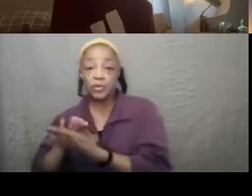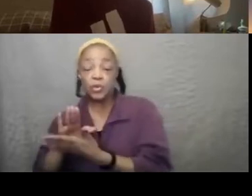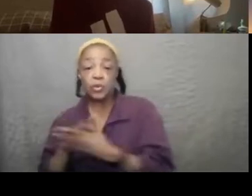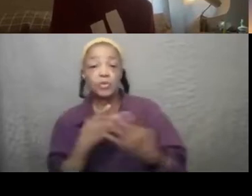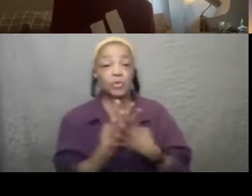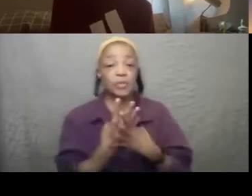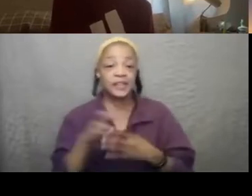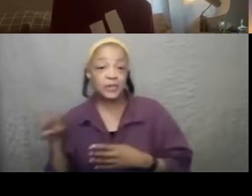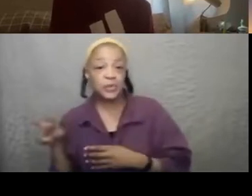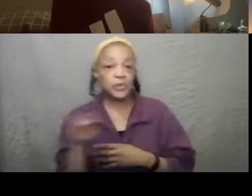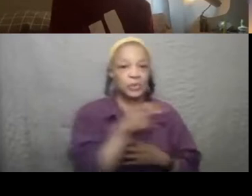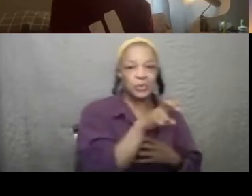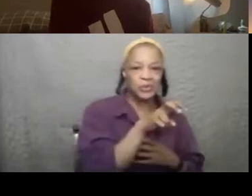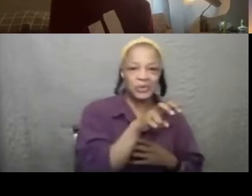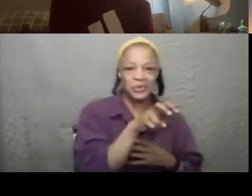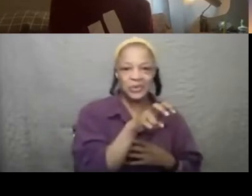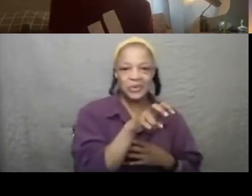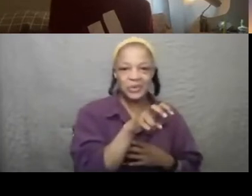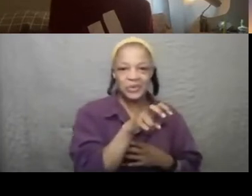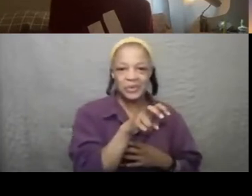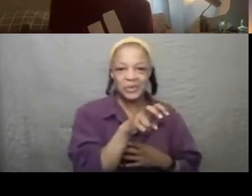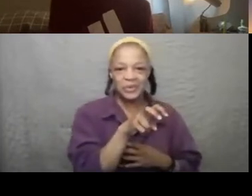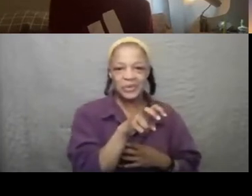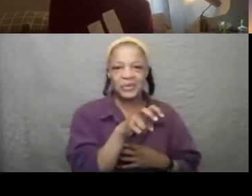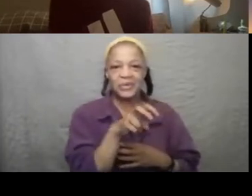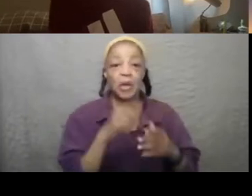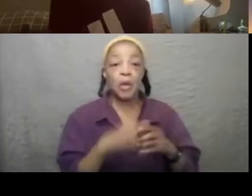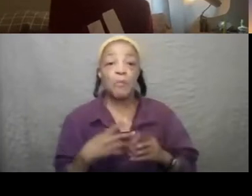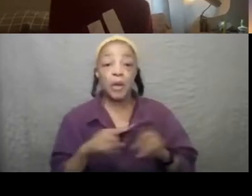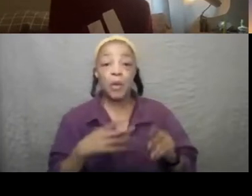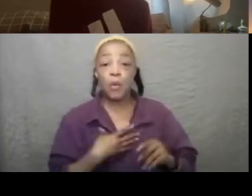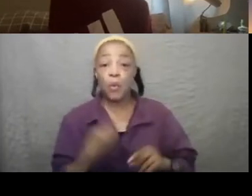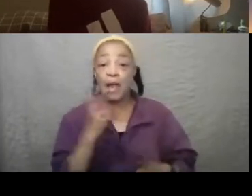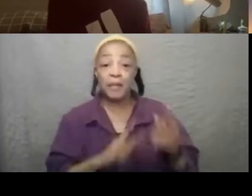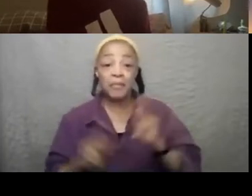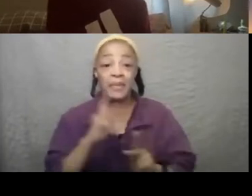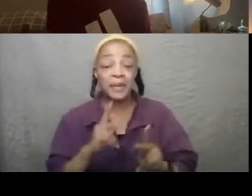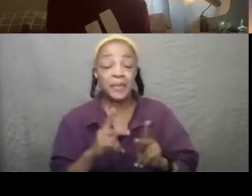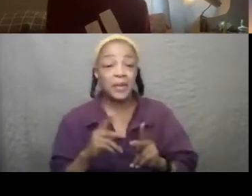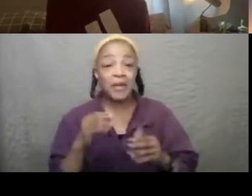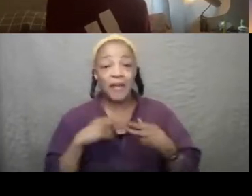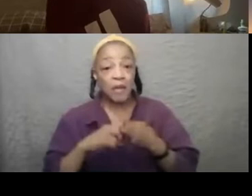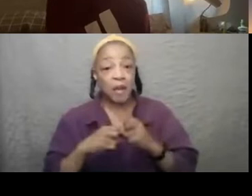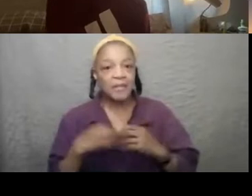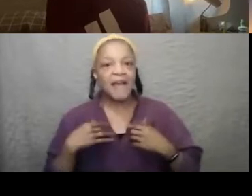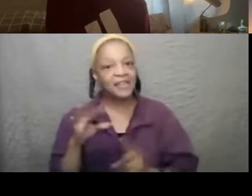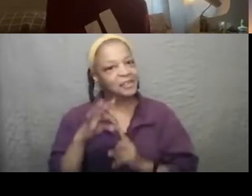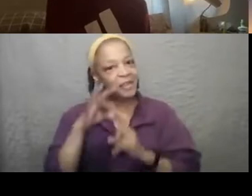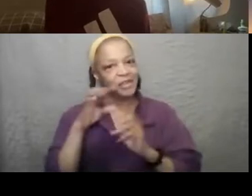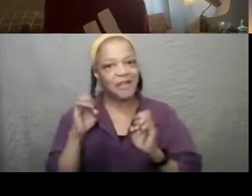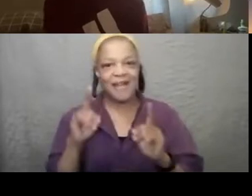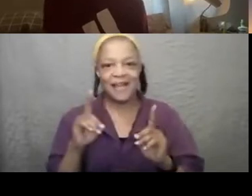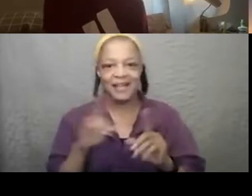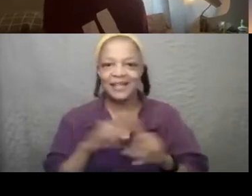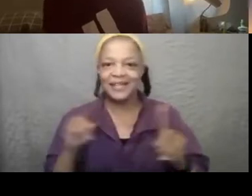pathways, whereas white folks who are disabled, special education provides a whole different set